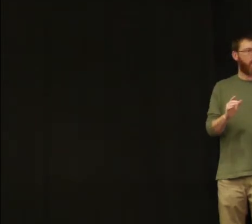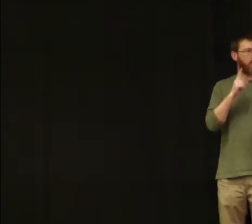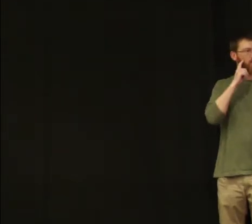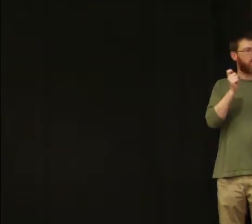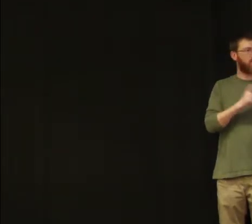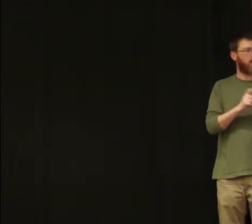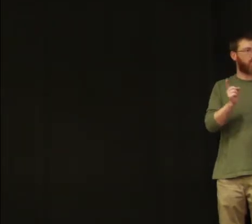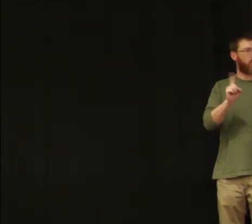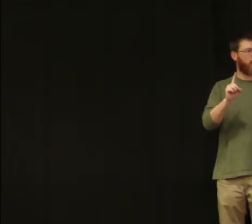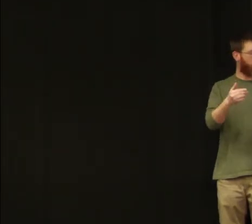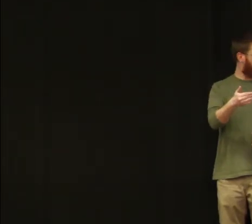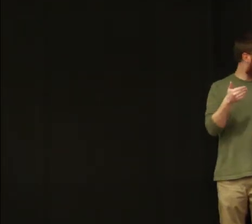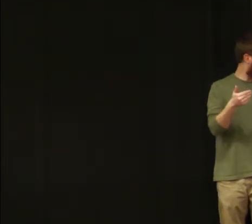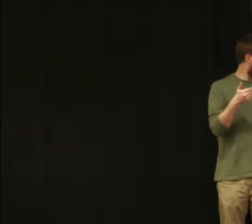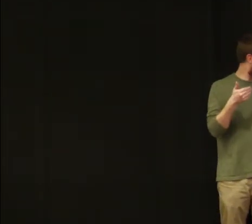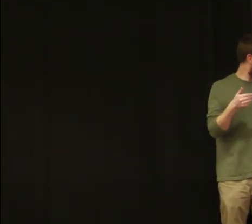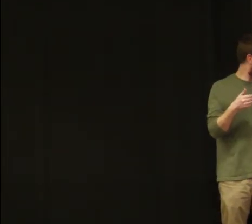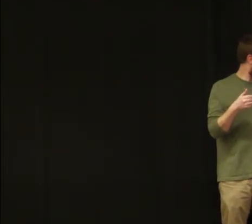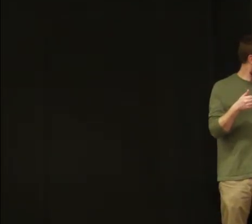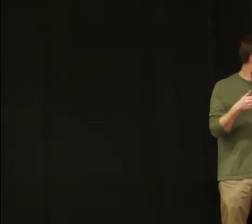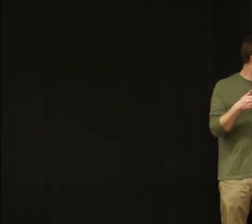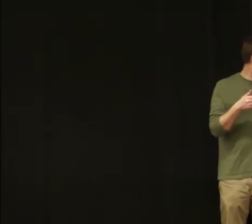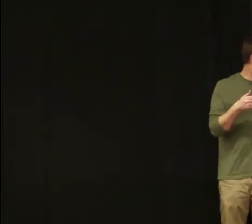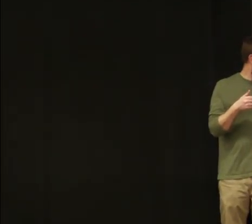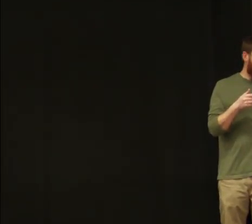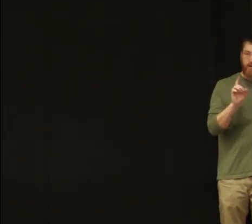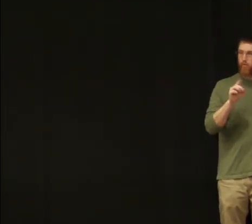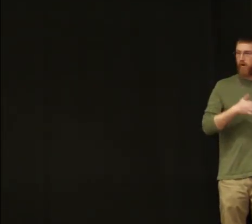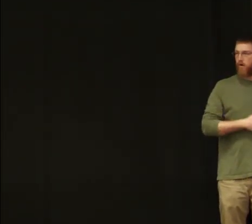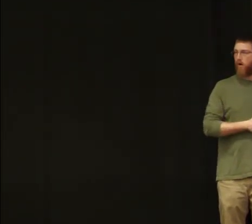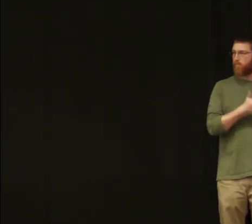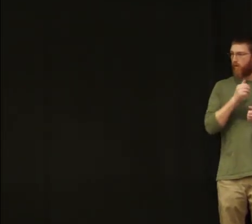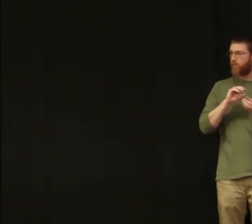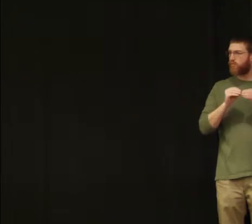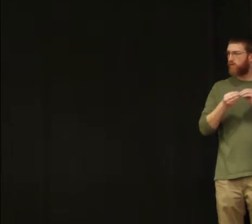Notice where it is. It's closer to where the most of the numbers are, right?